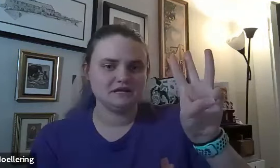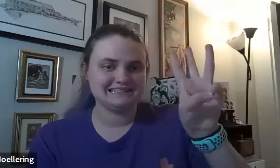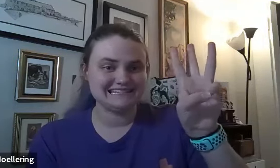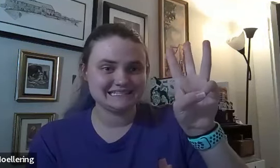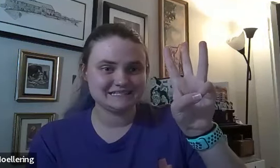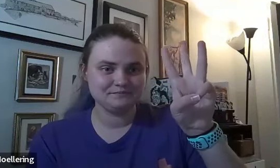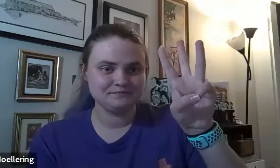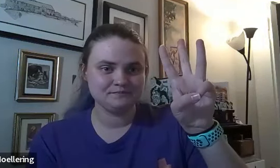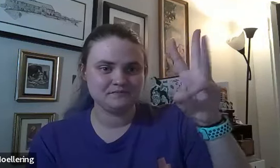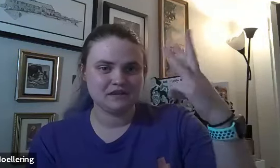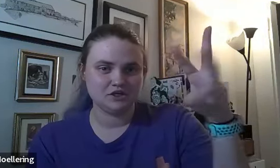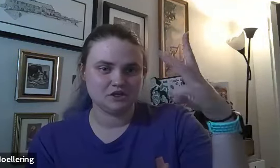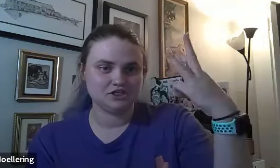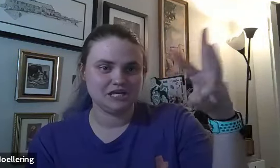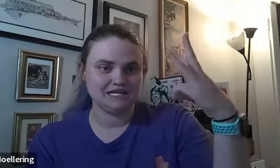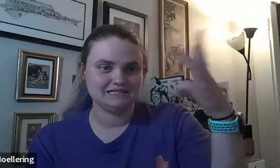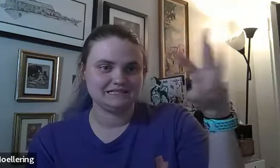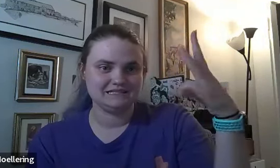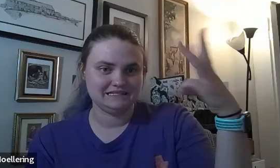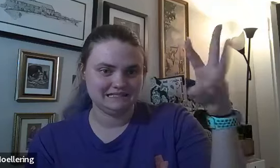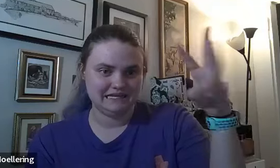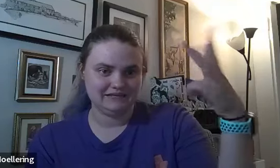make a 6 and you're going to shake it. 16.